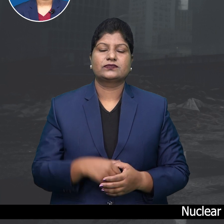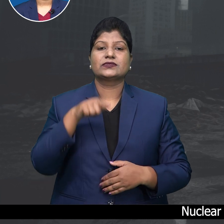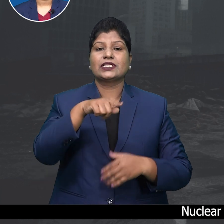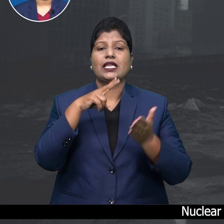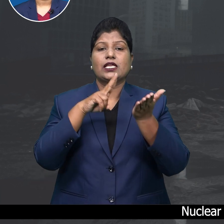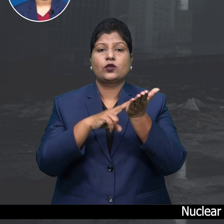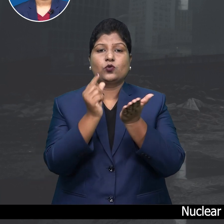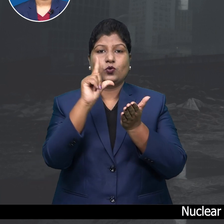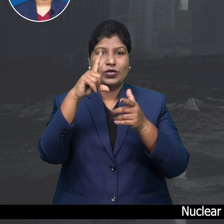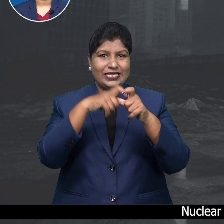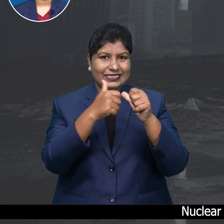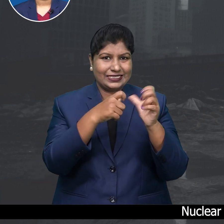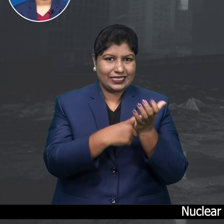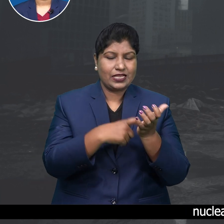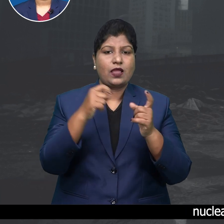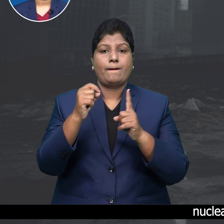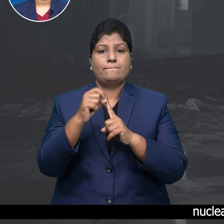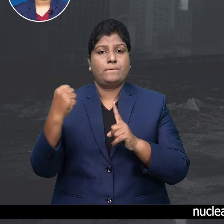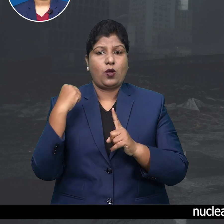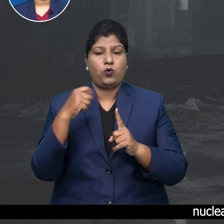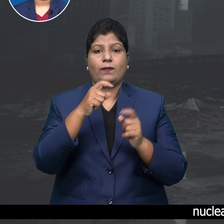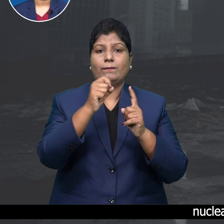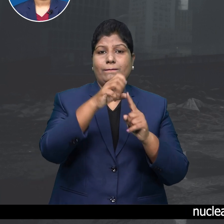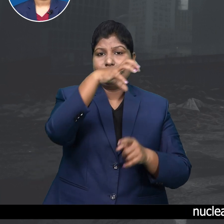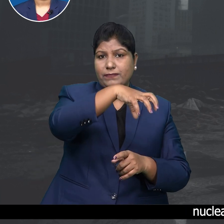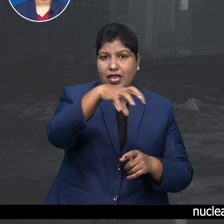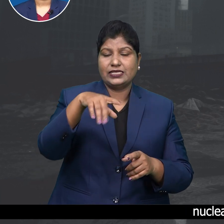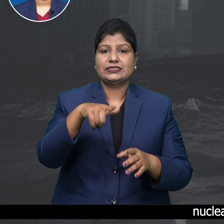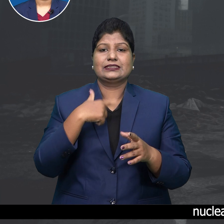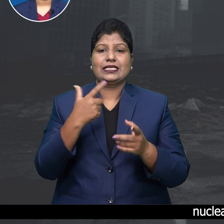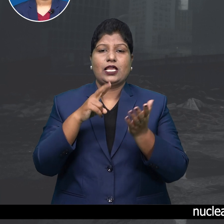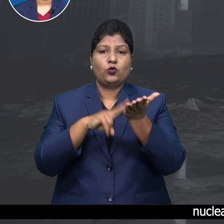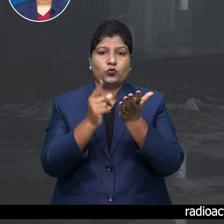Nuclear power plants, nuclear weapons,